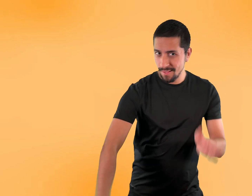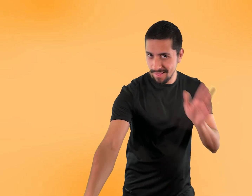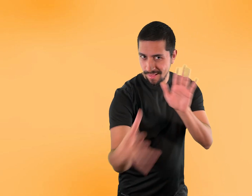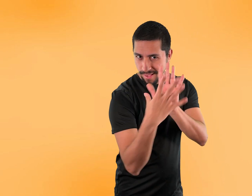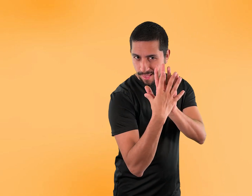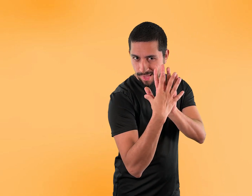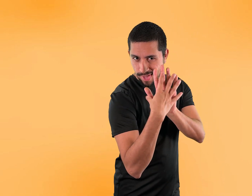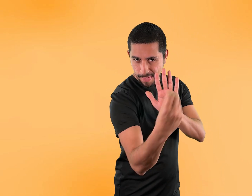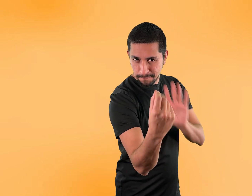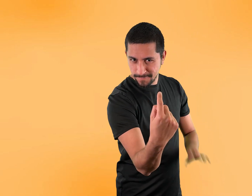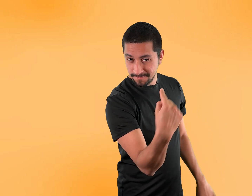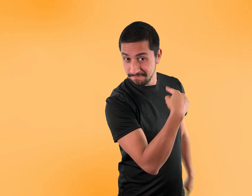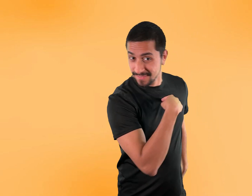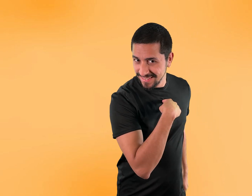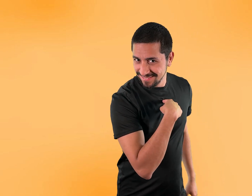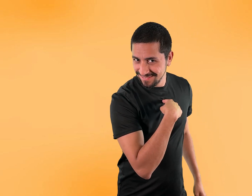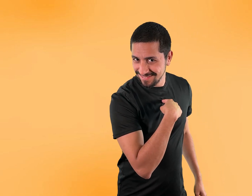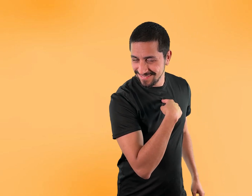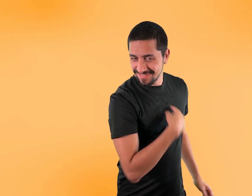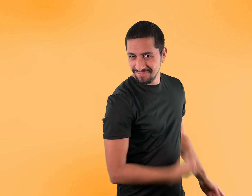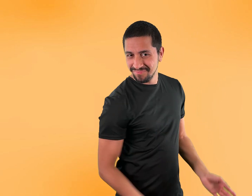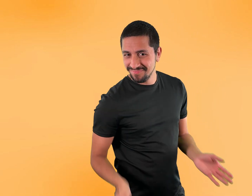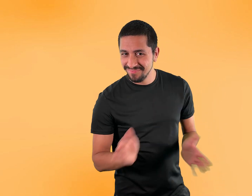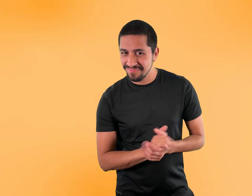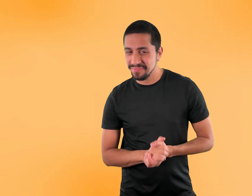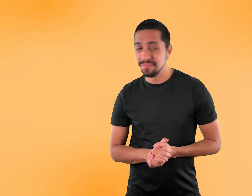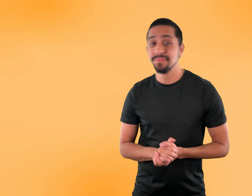And copy me.